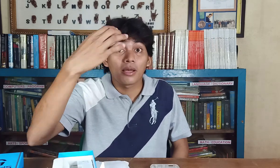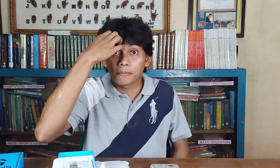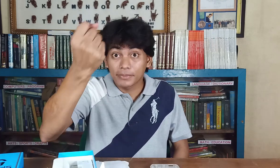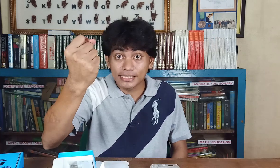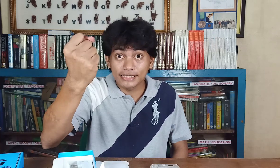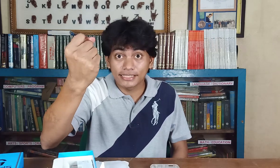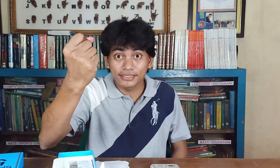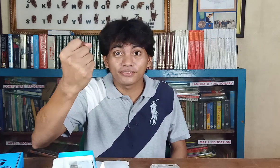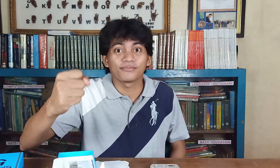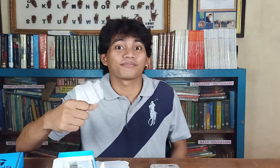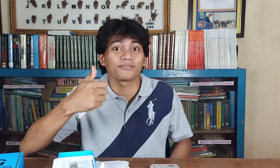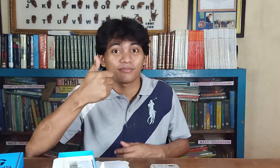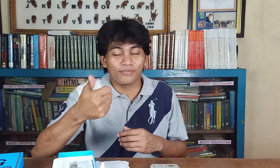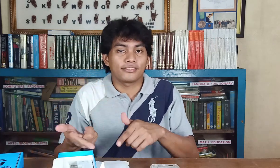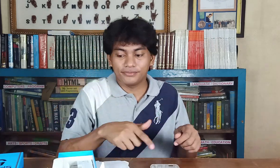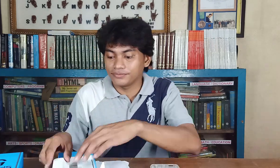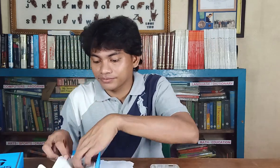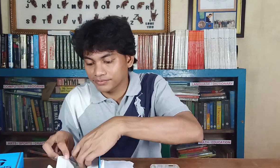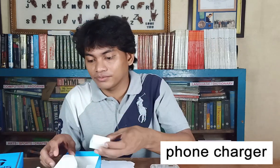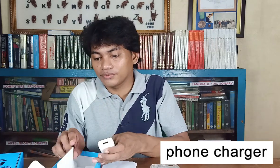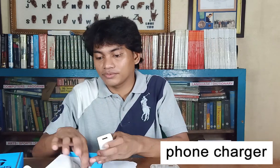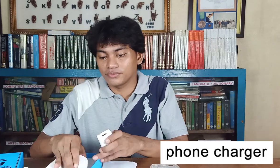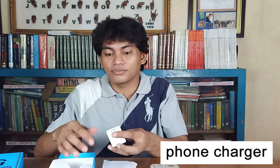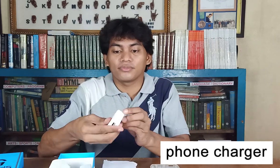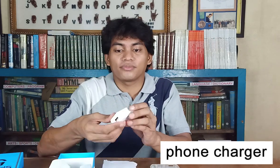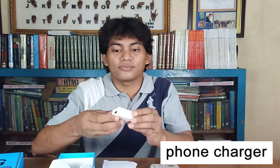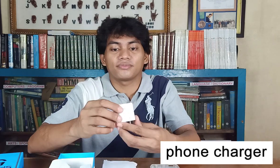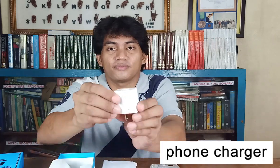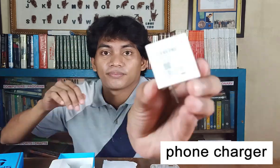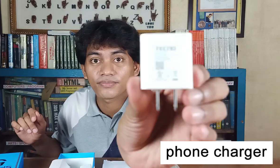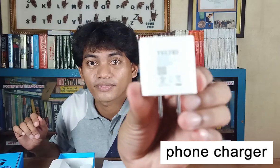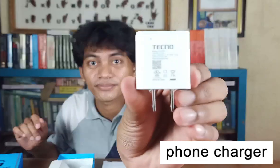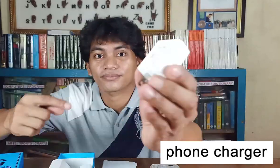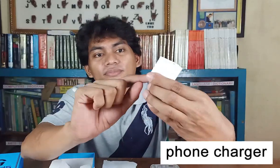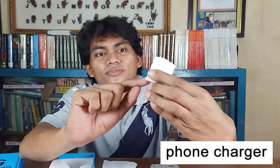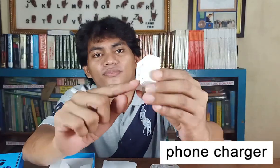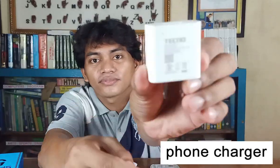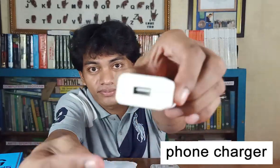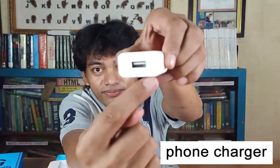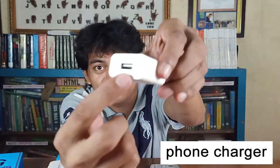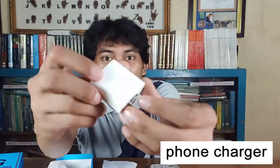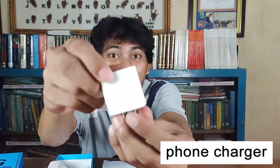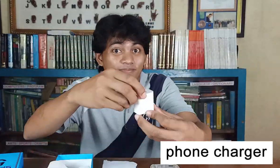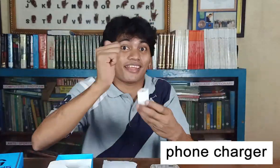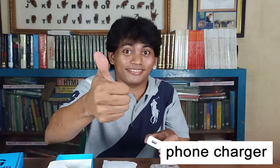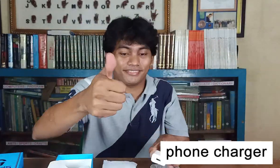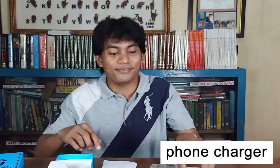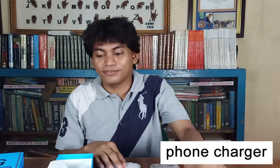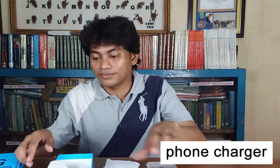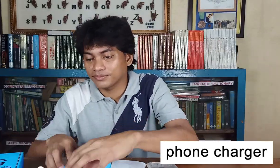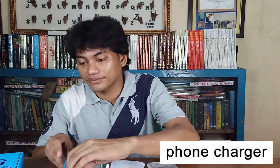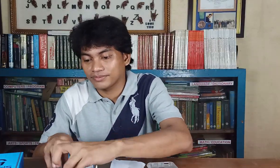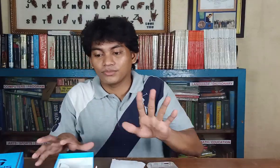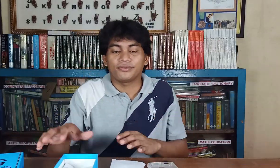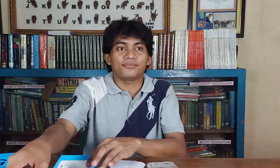and memory card storage. Lastly, we have the phone charger. Okay, that's